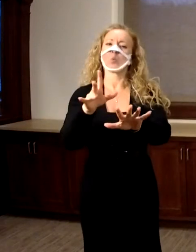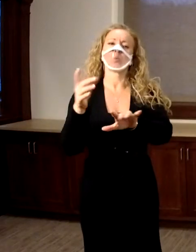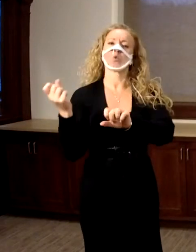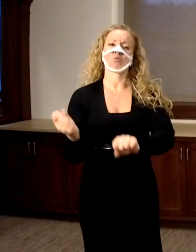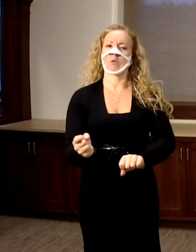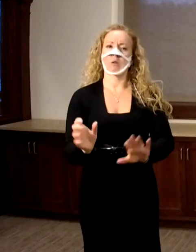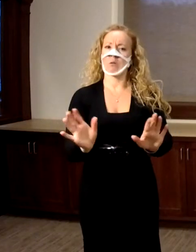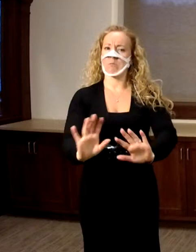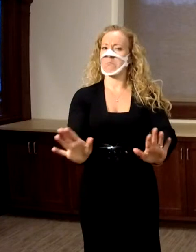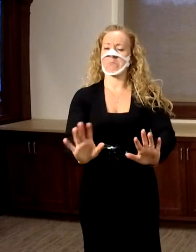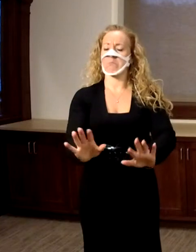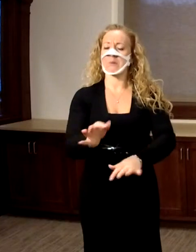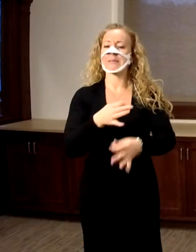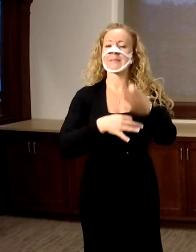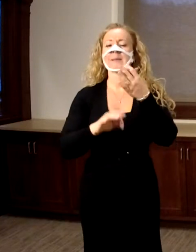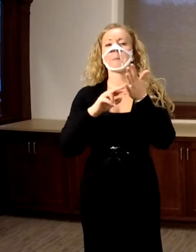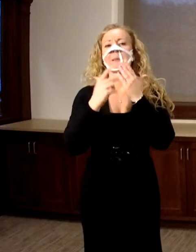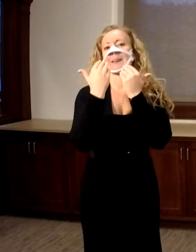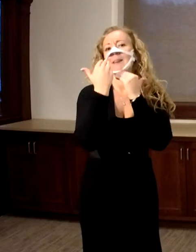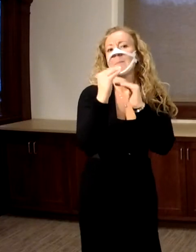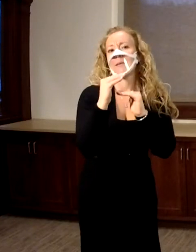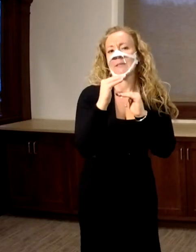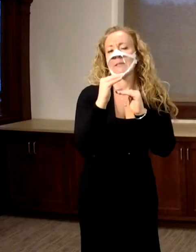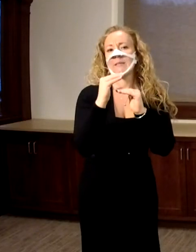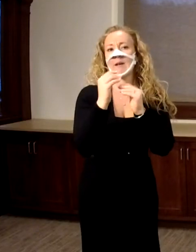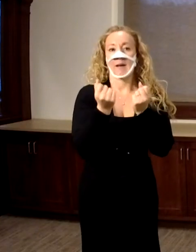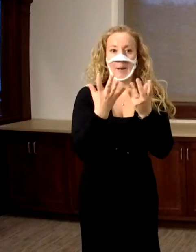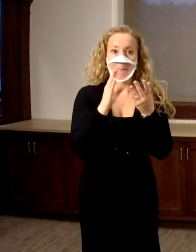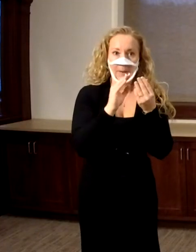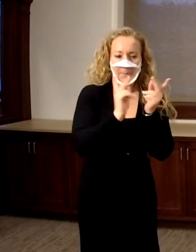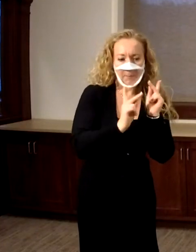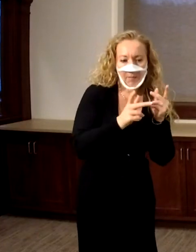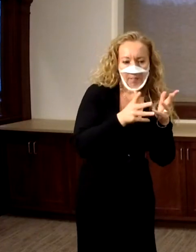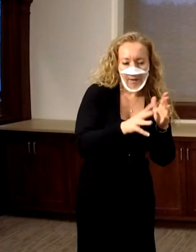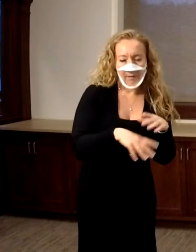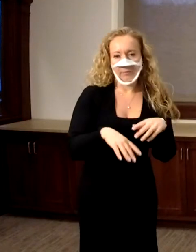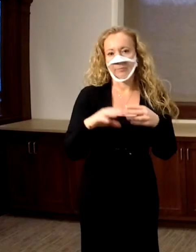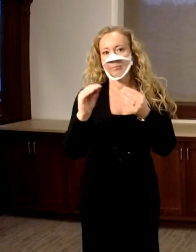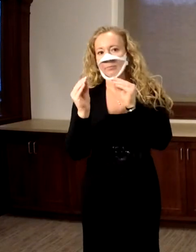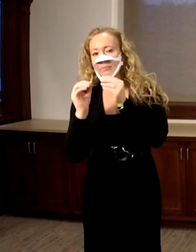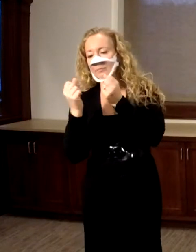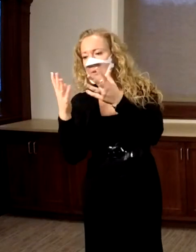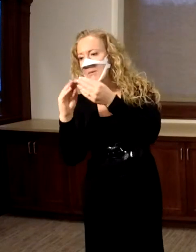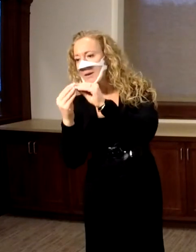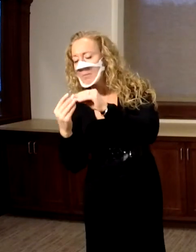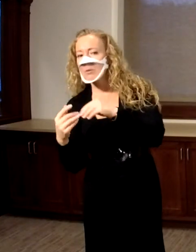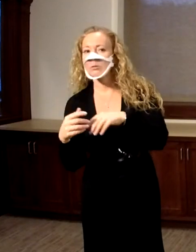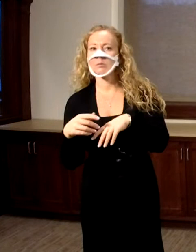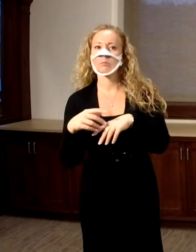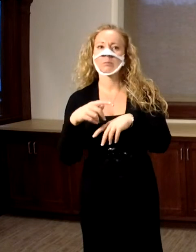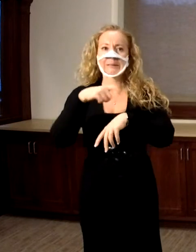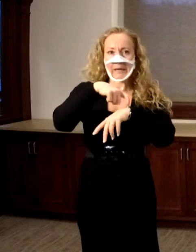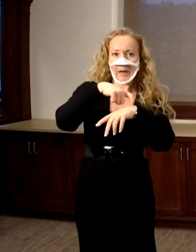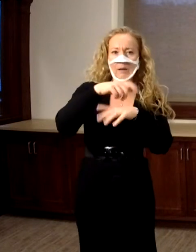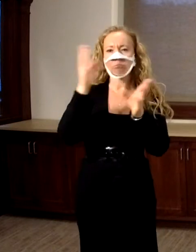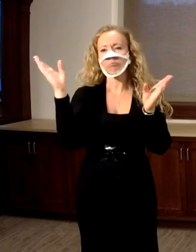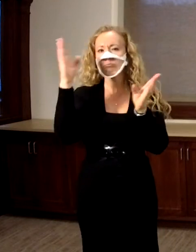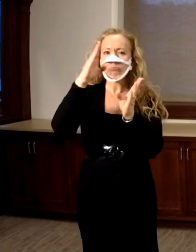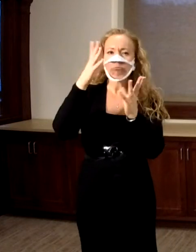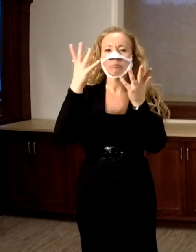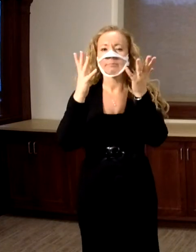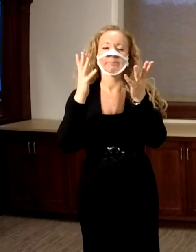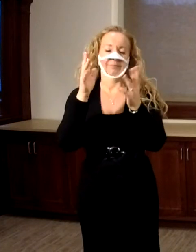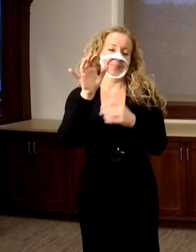is limiting certain gathering numbers and activities and times and those type of things. So I think